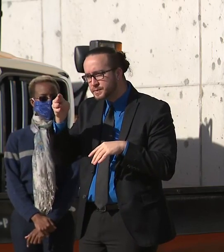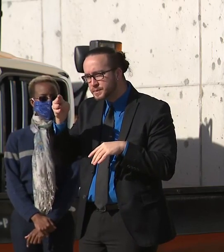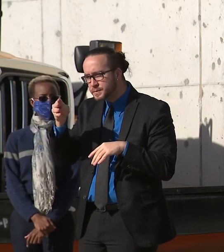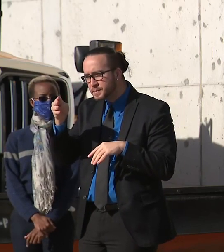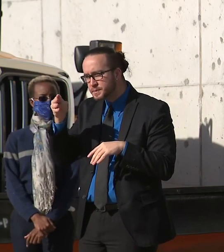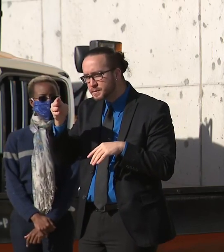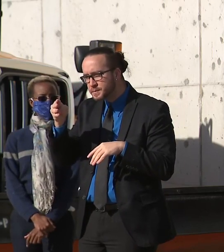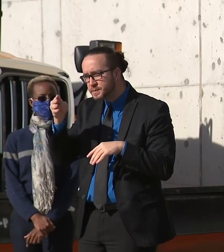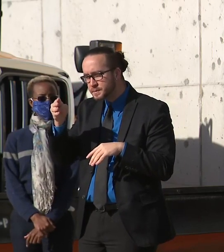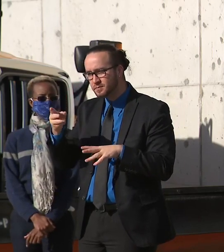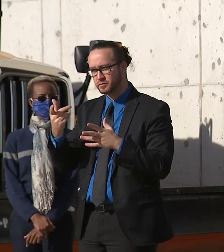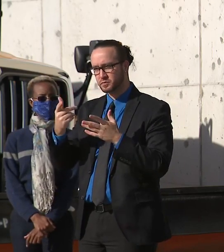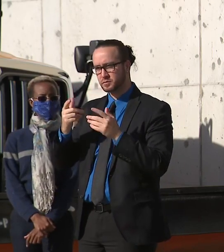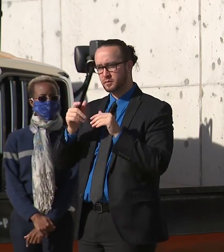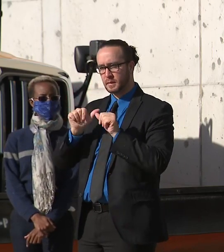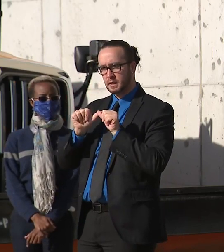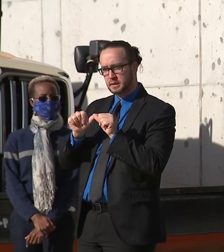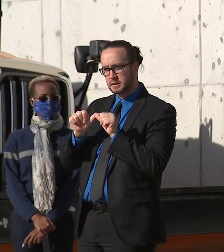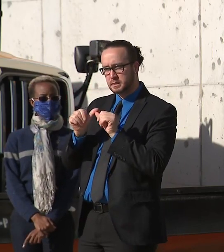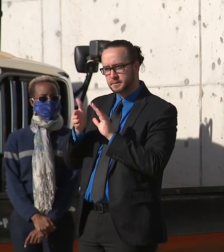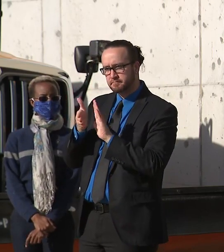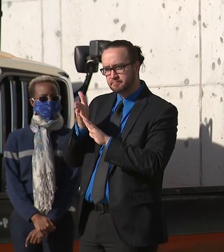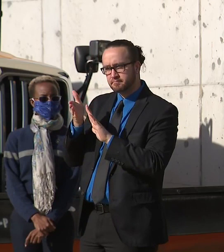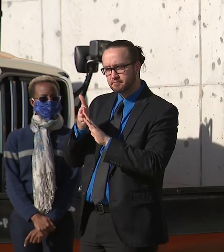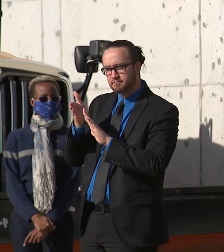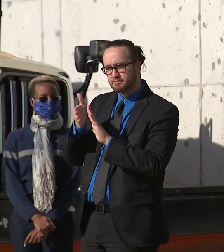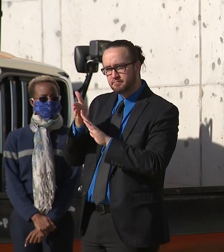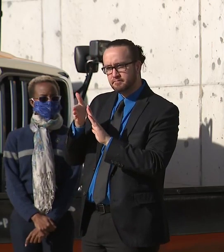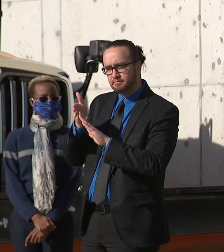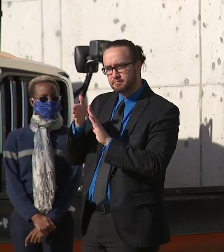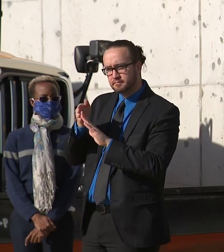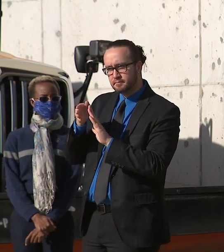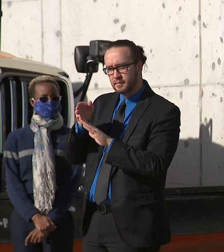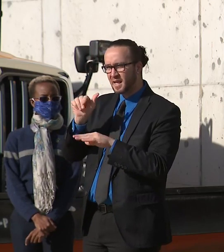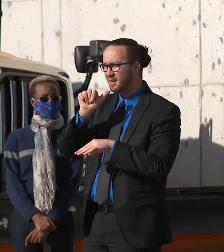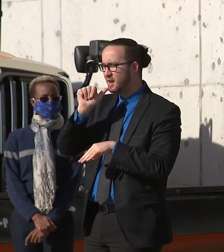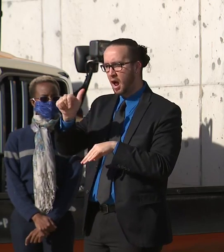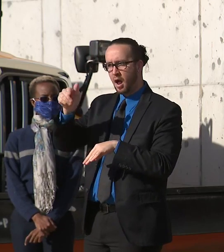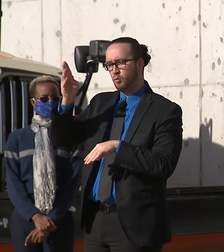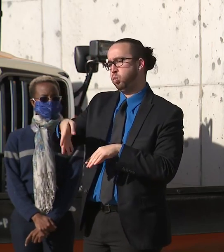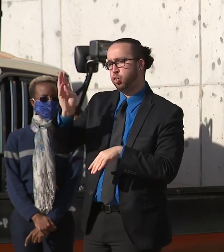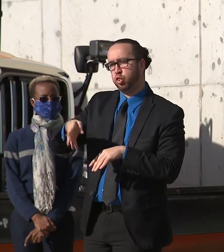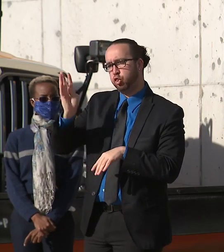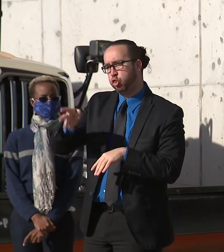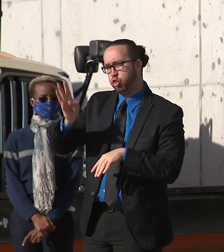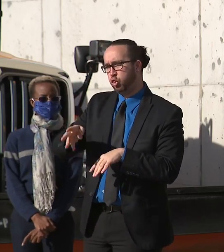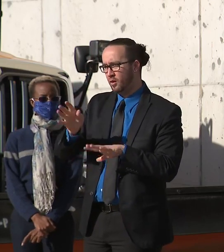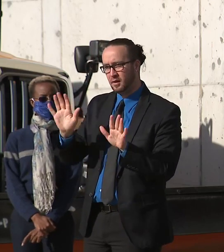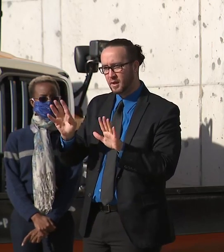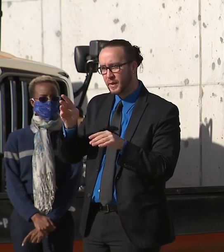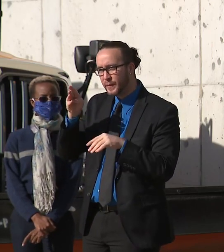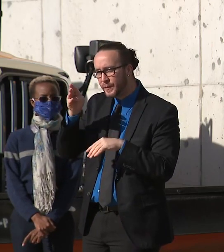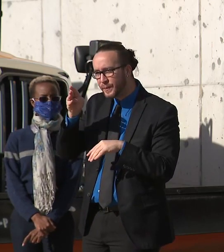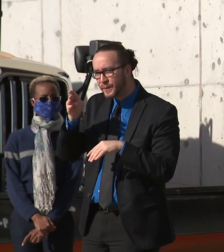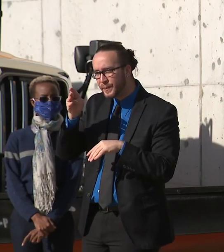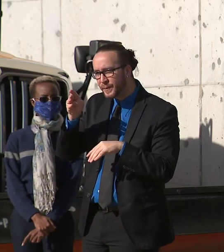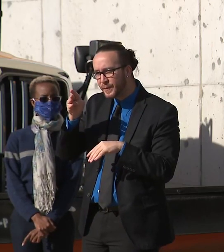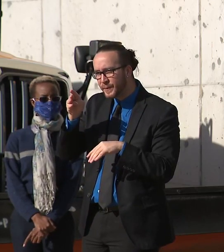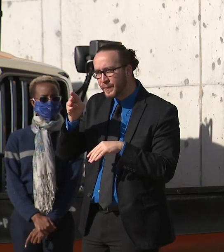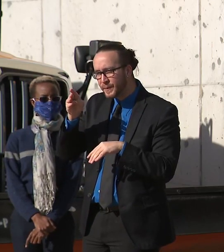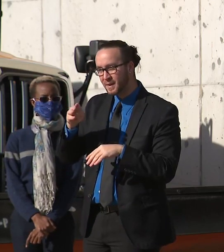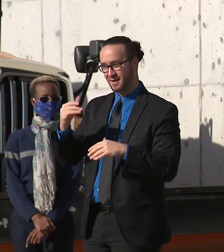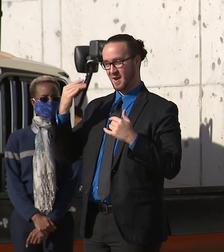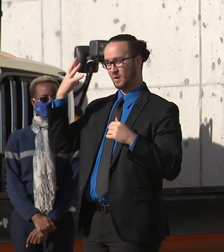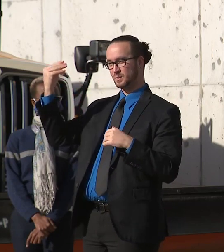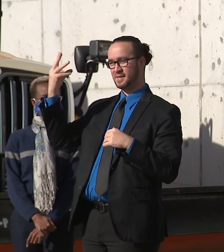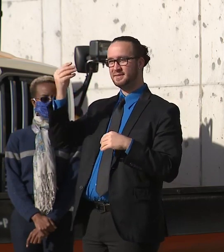than pencil lead. Make sure that outside hoses are disconnected now and that water to any outside faucet